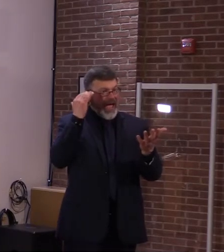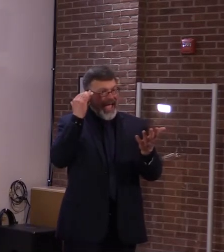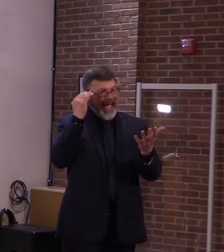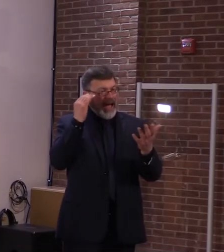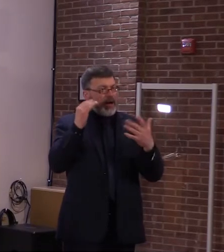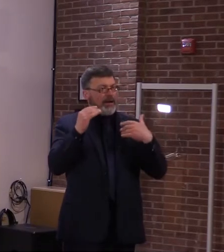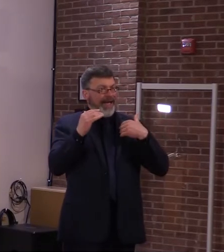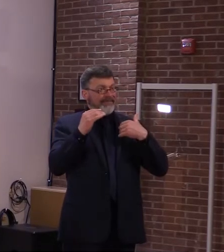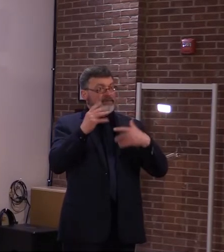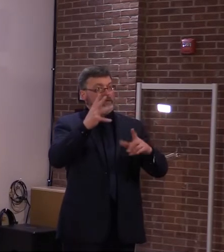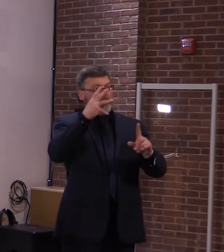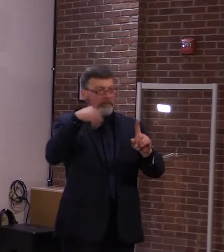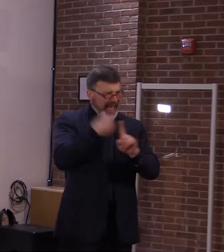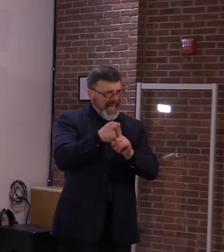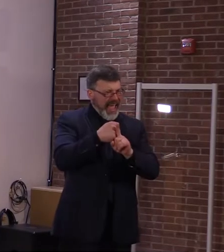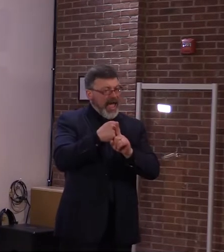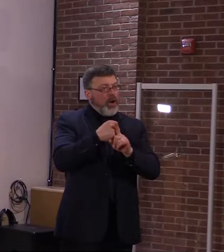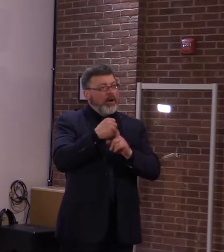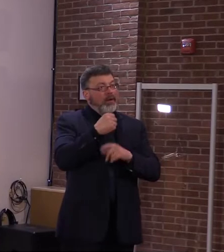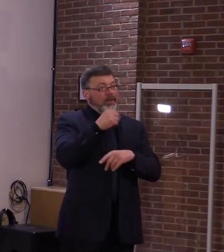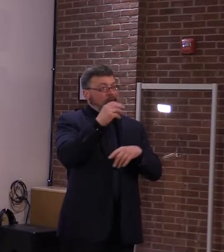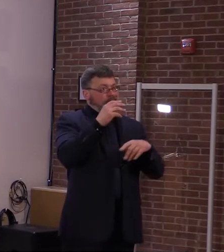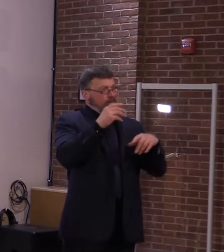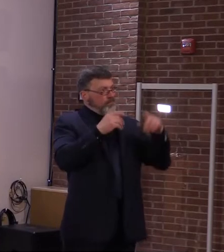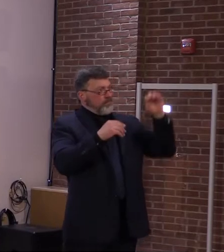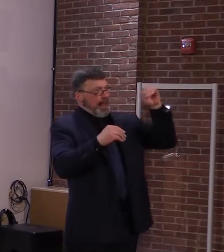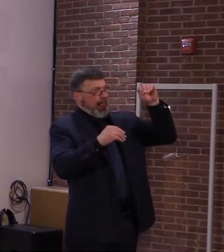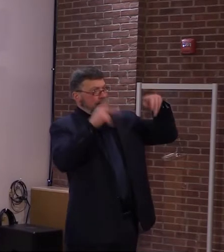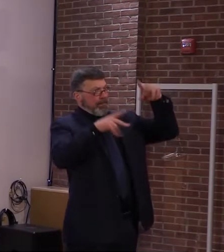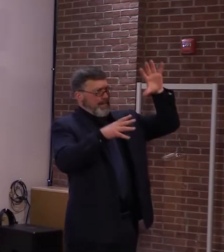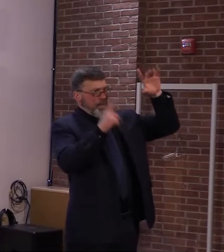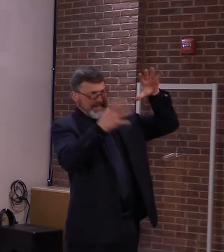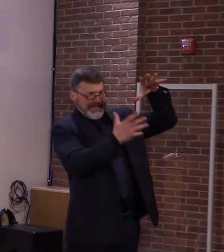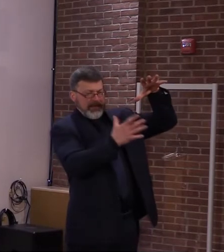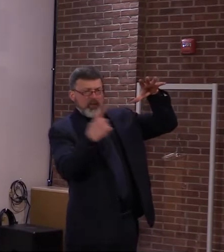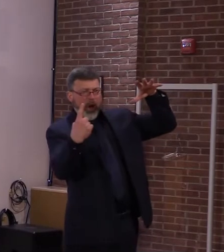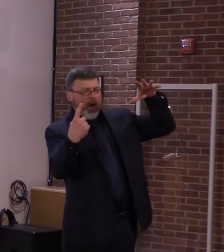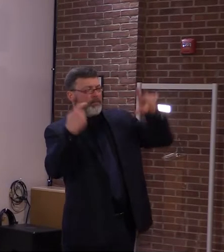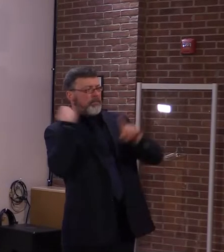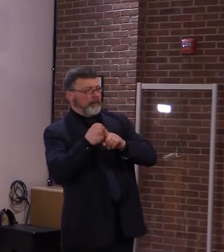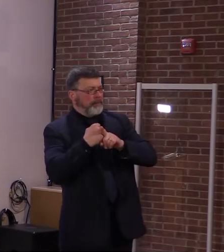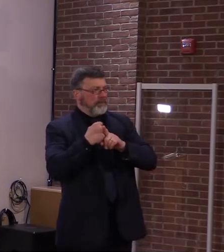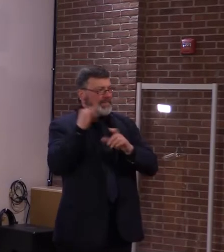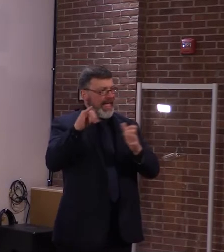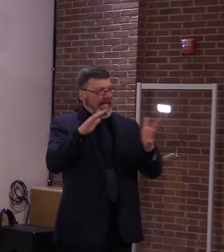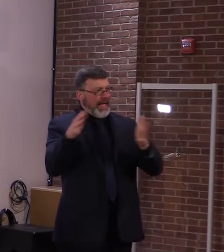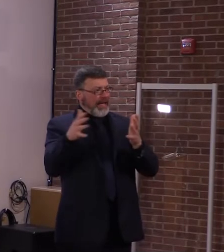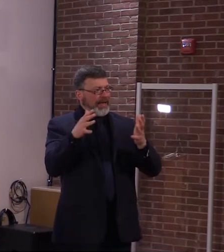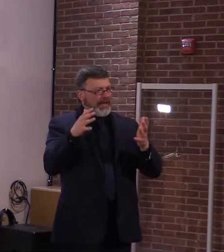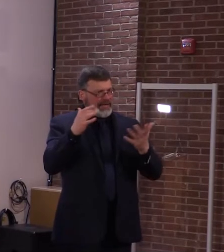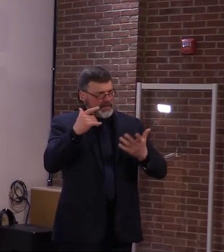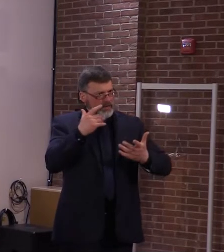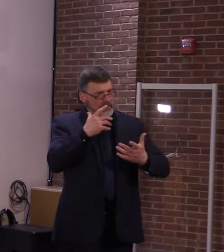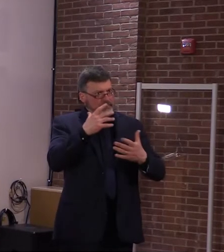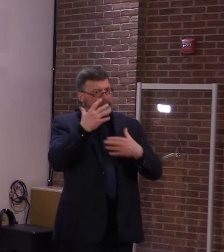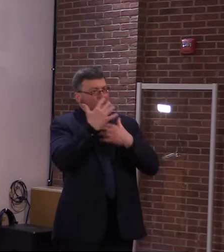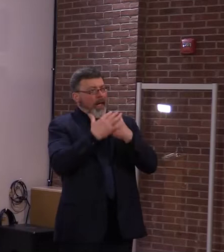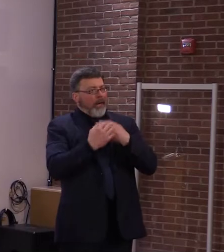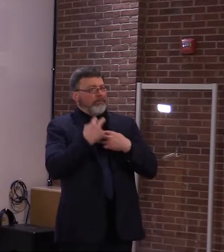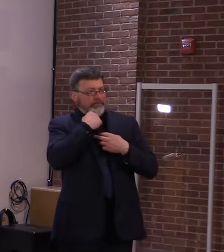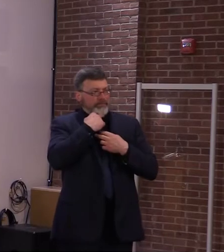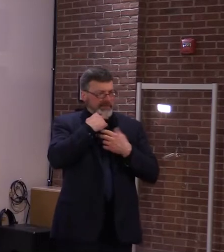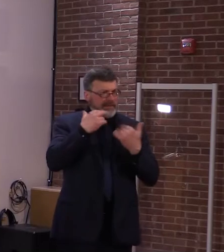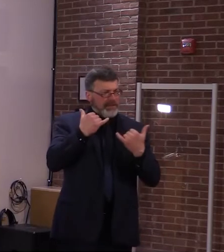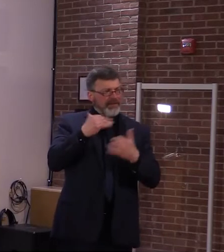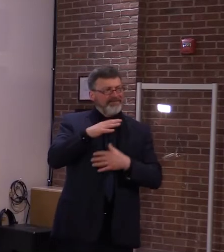that happened to be that one. But what steps will the state take to get Pfizer or Moderna shots into these